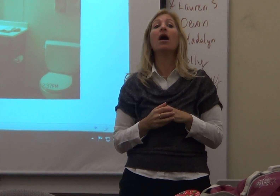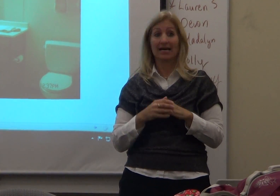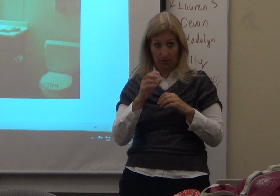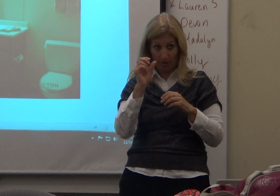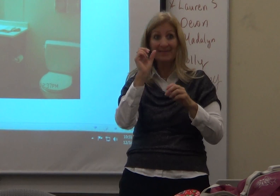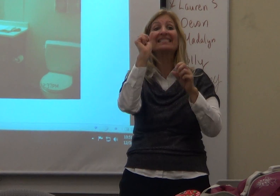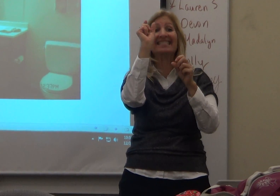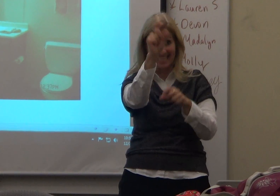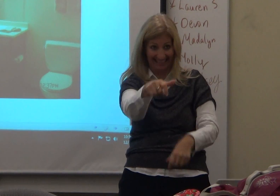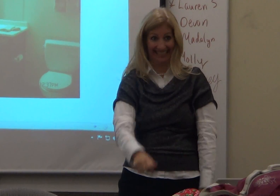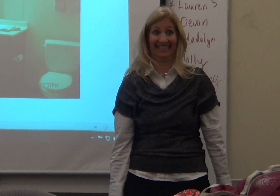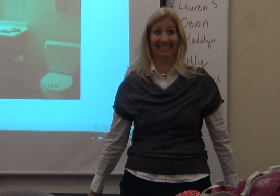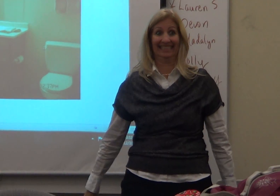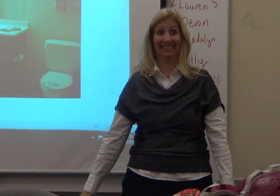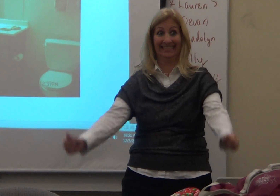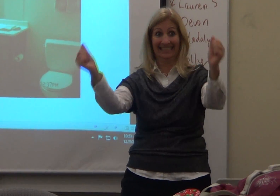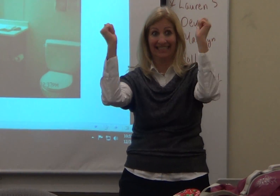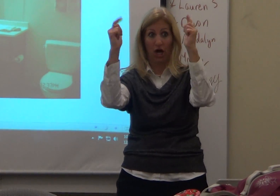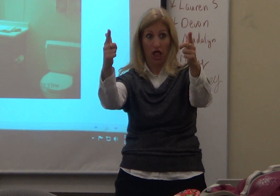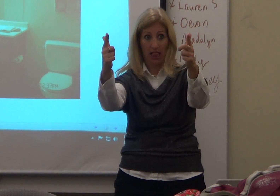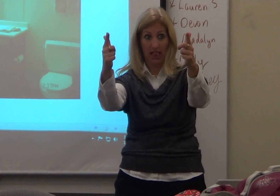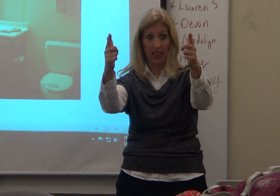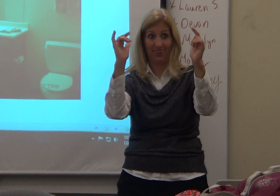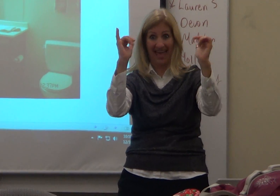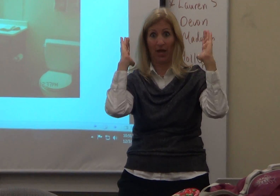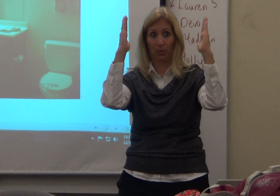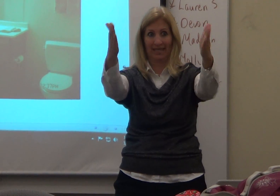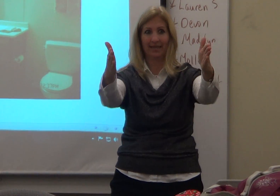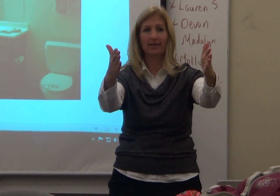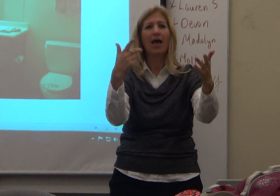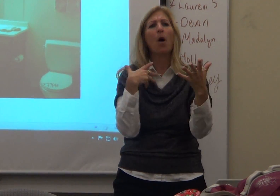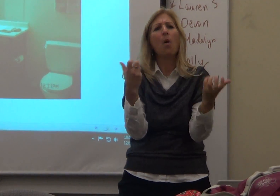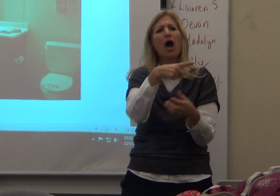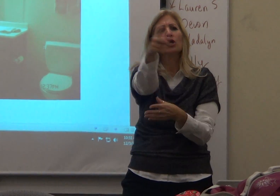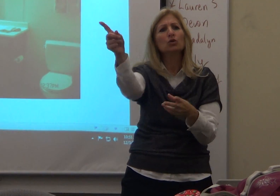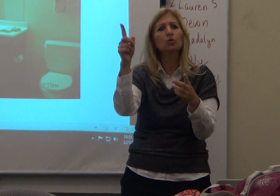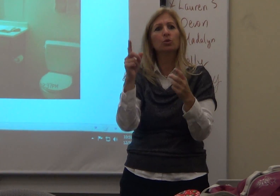those units all will include that shower and that type of bathroom.